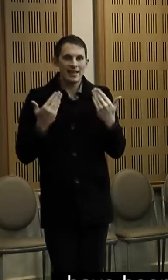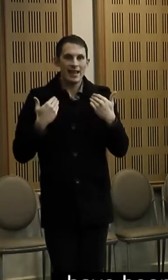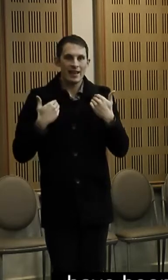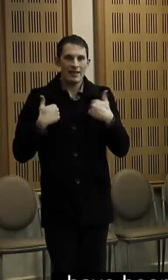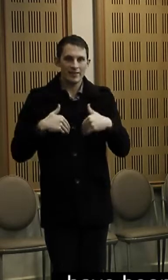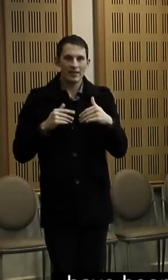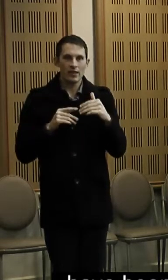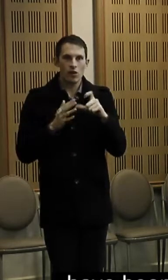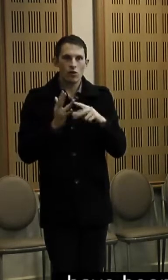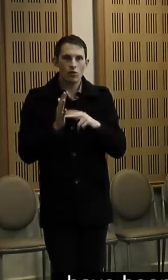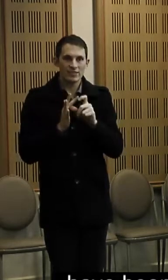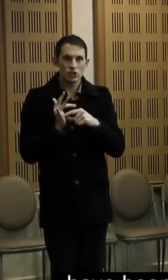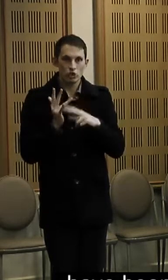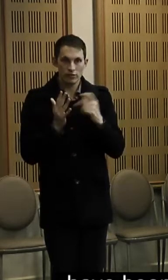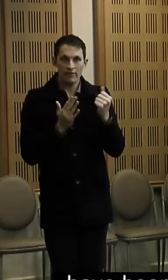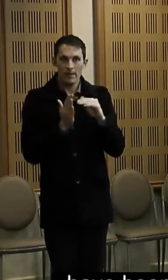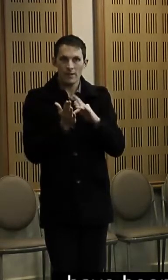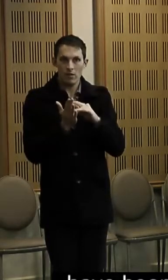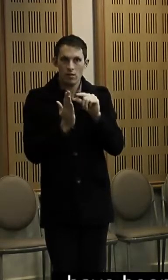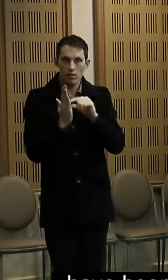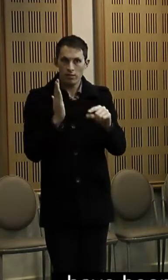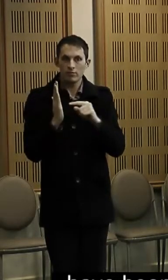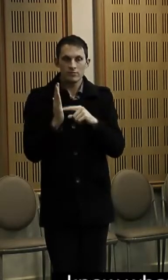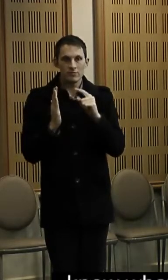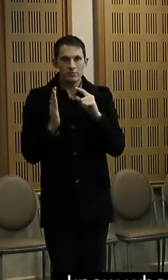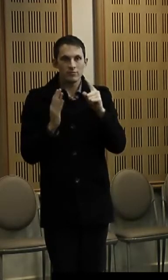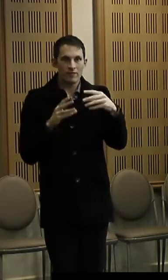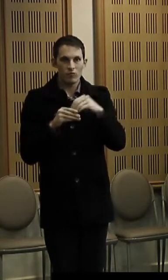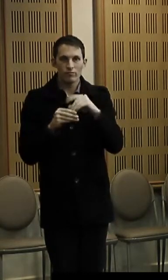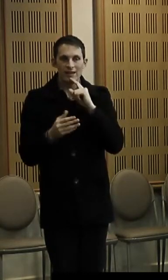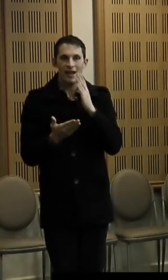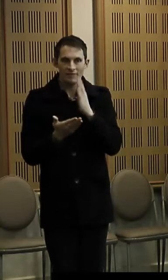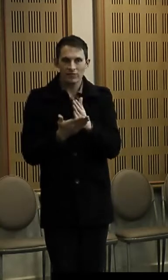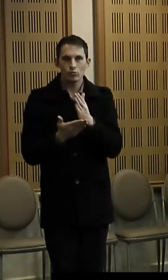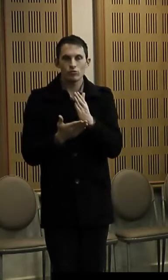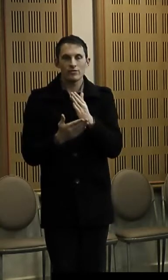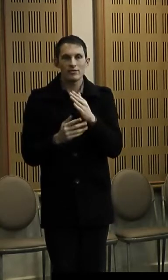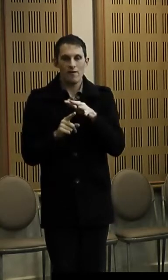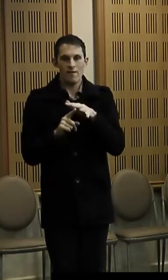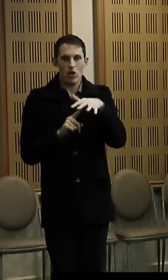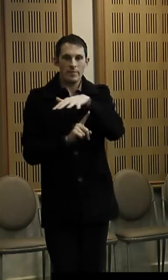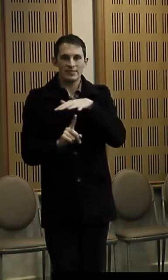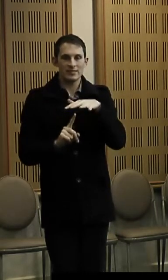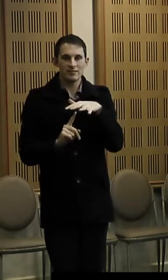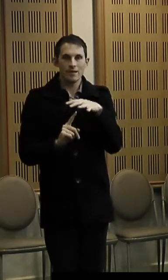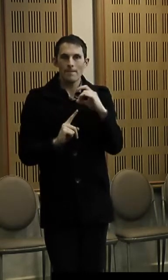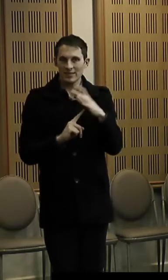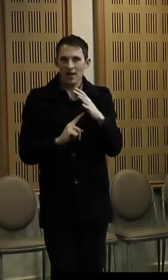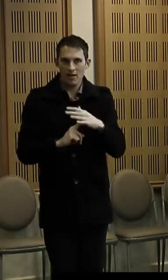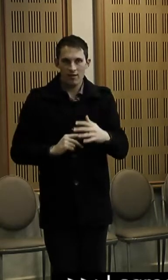which we live, is that middle layer, so the daily living conditions, but absolutely environment matters. And